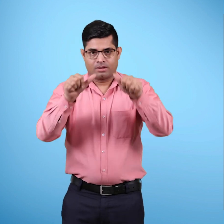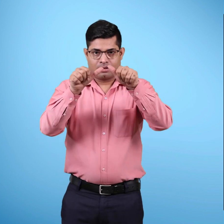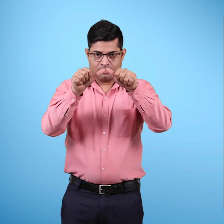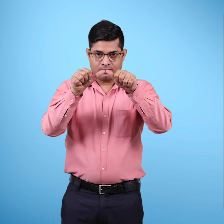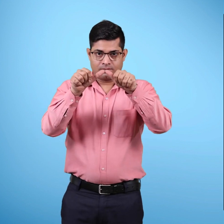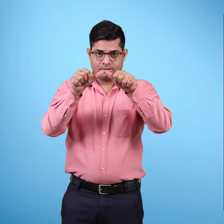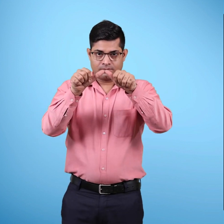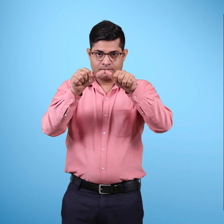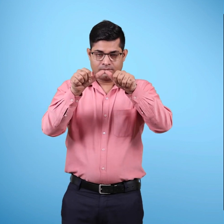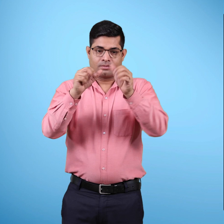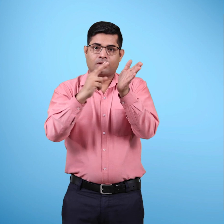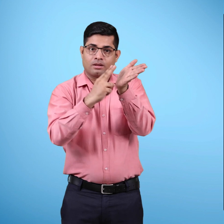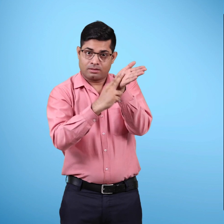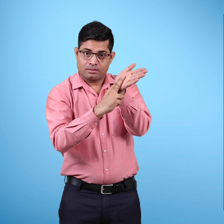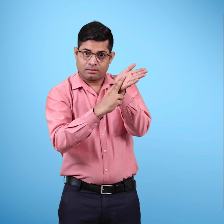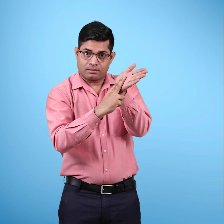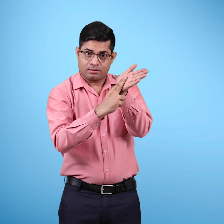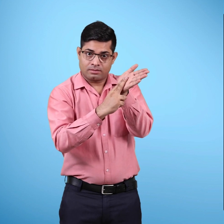They anchor the plant to the soil.